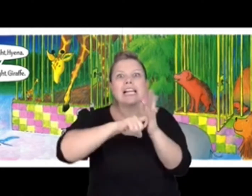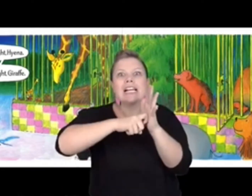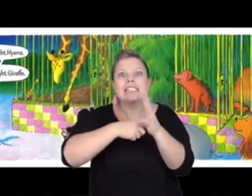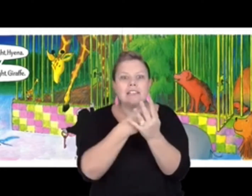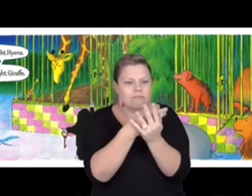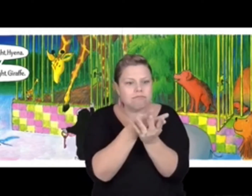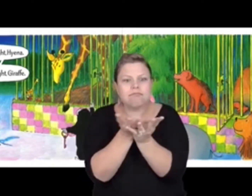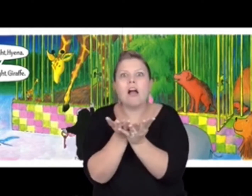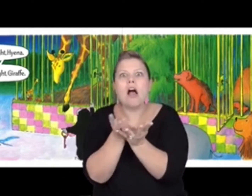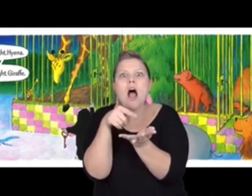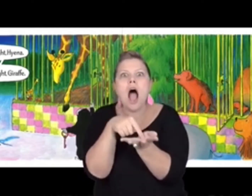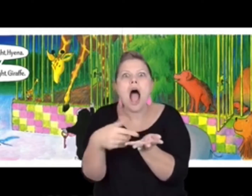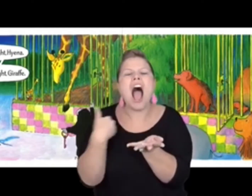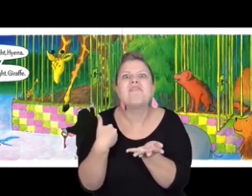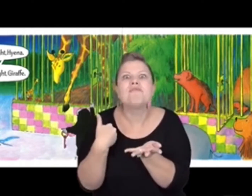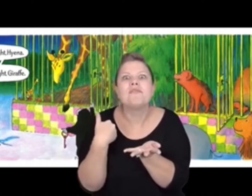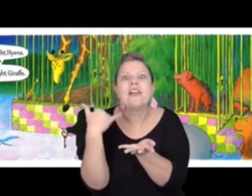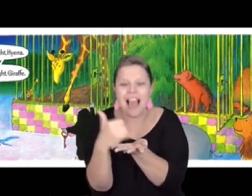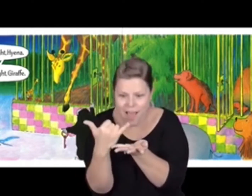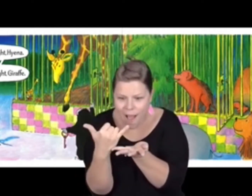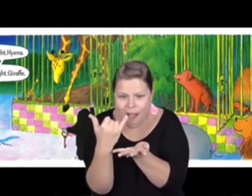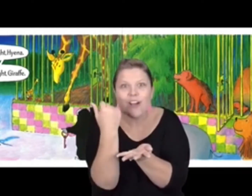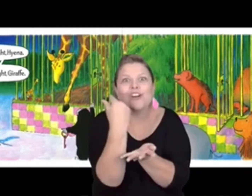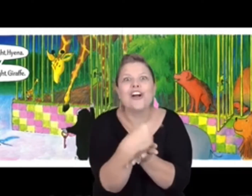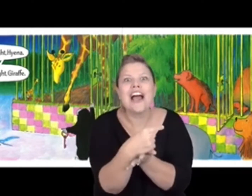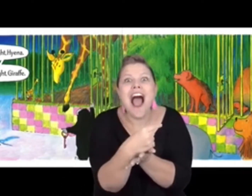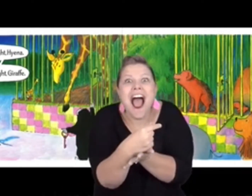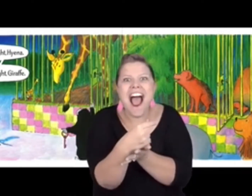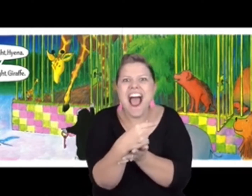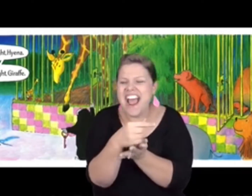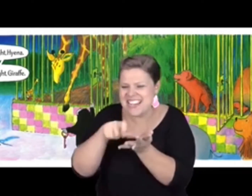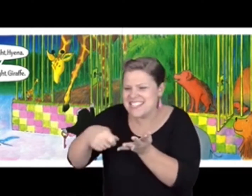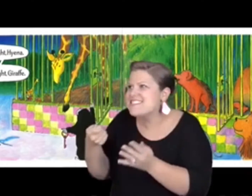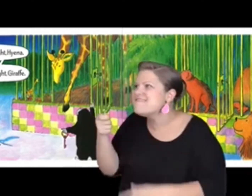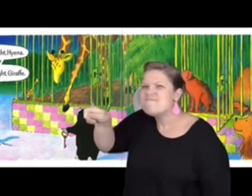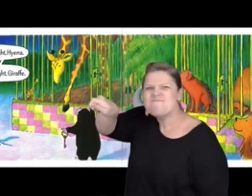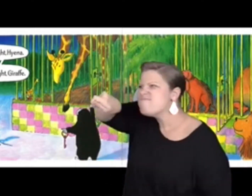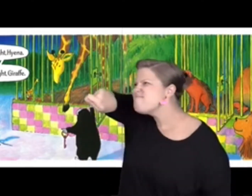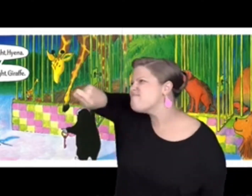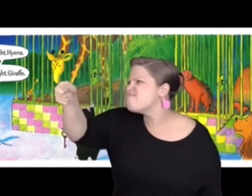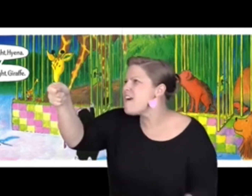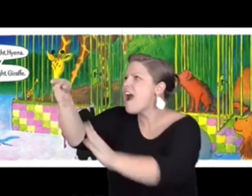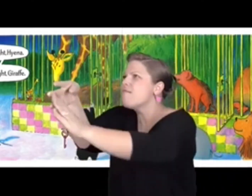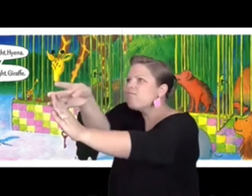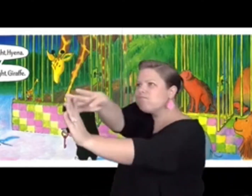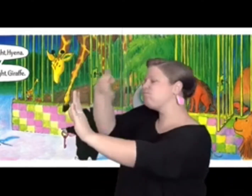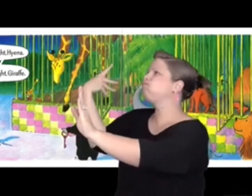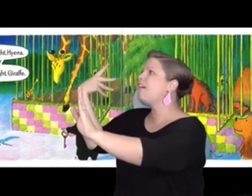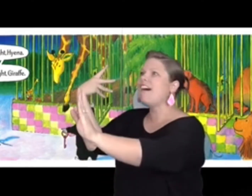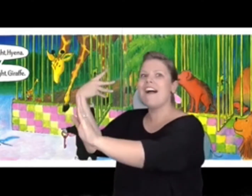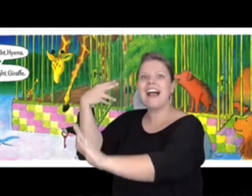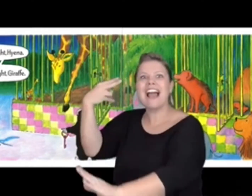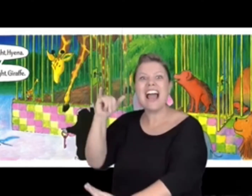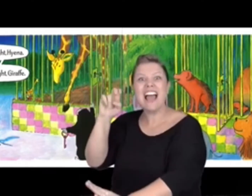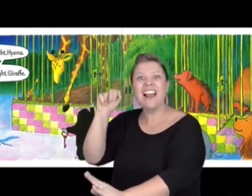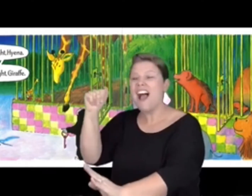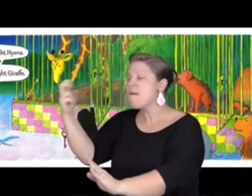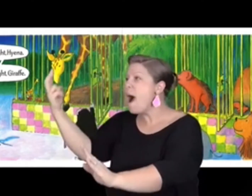a green cage. He looked at his set of keys. Oh, he has yellow and green. He opened up the cage.